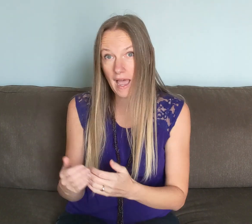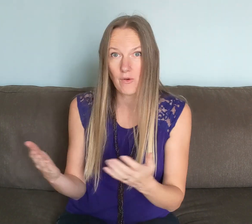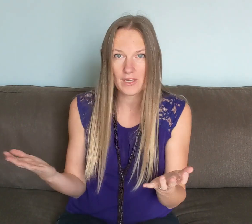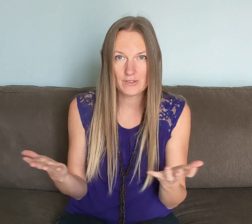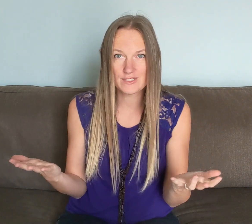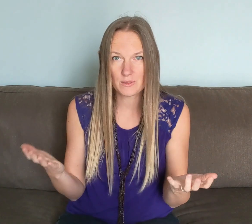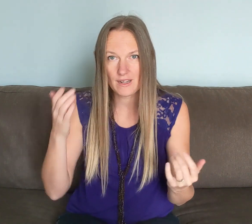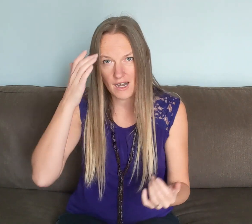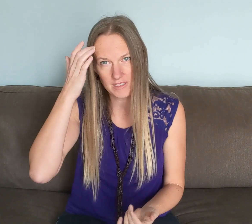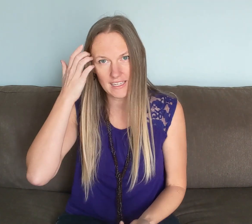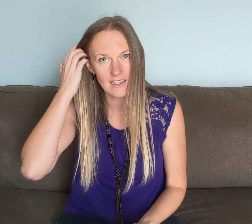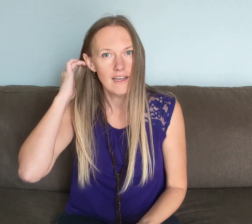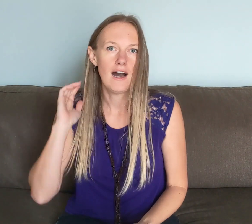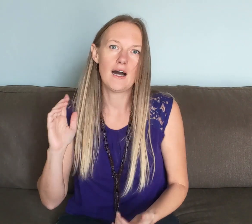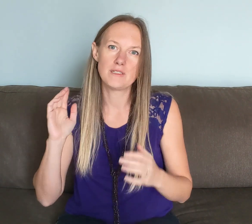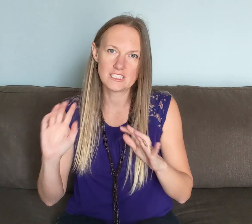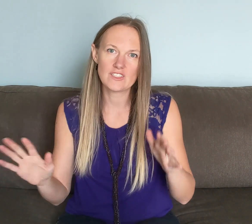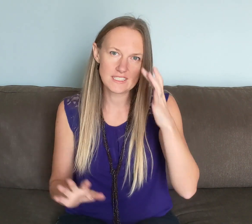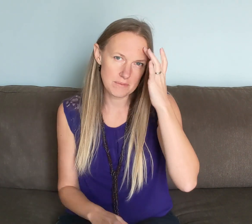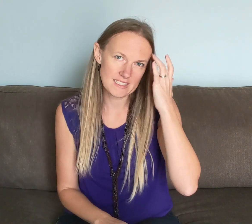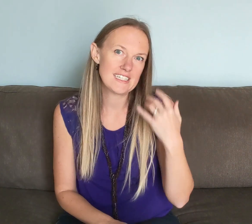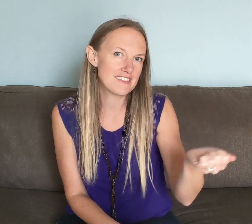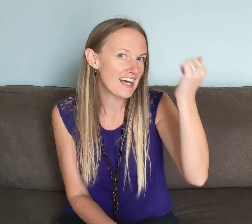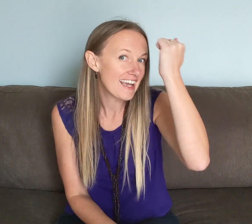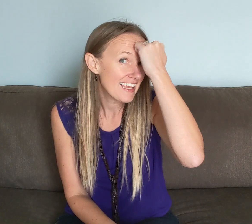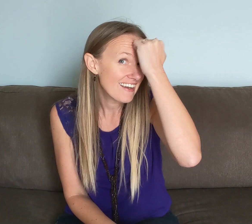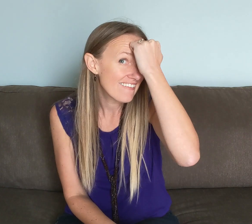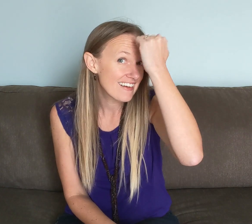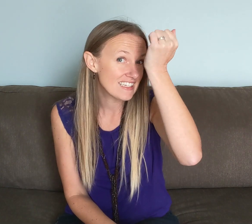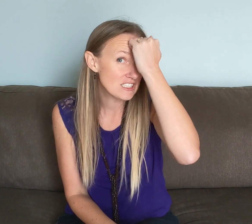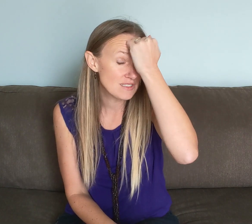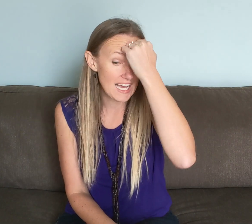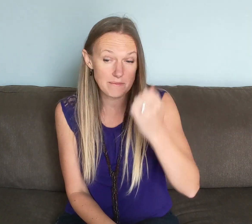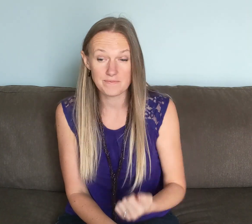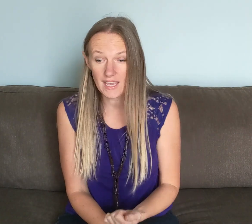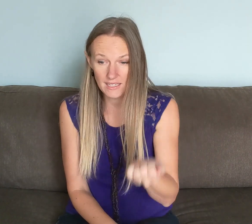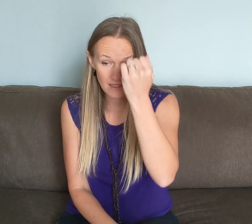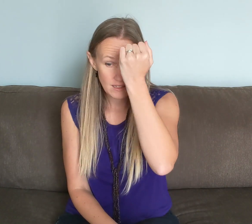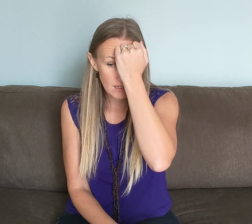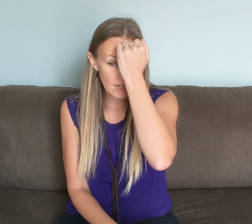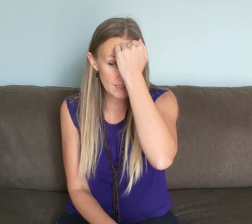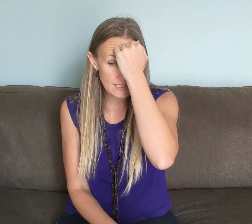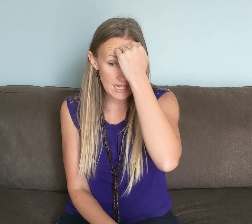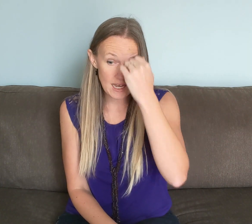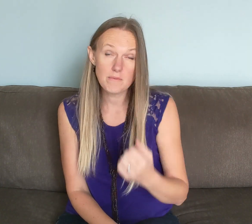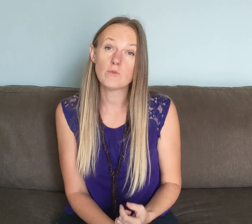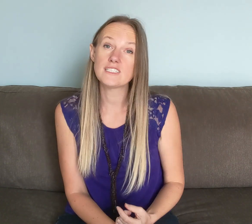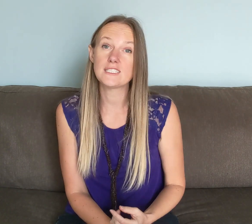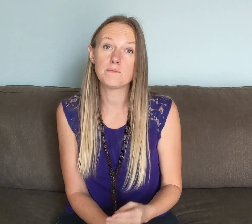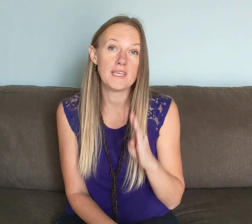how we use the word commonly, but just for the simplicity of signing, we're going to do dumb, okay? The dumb will